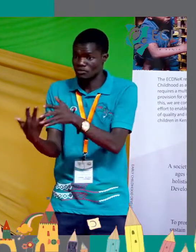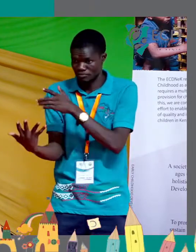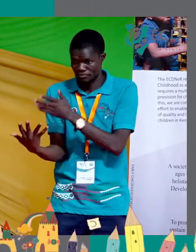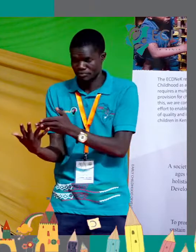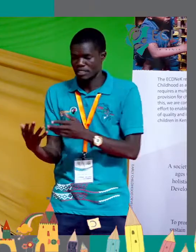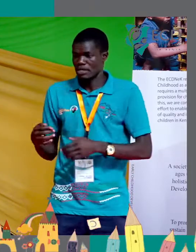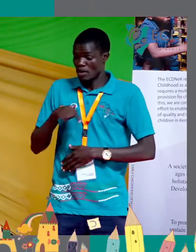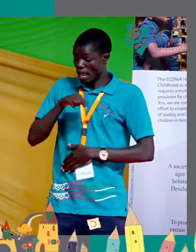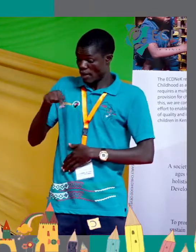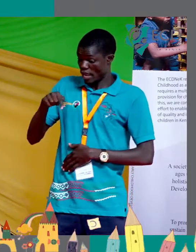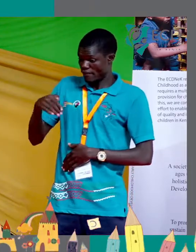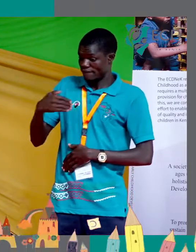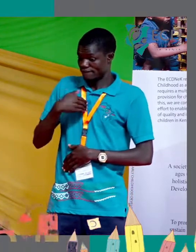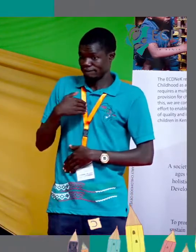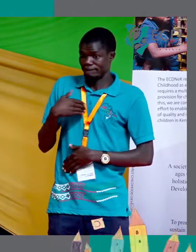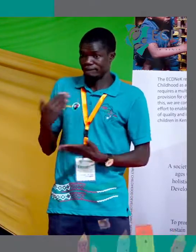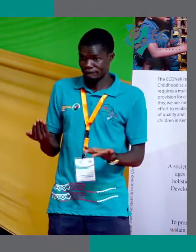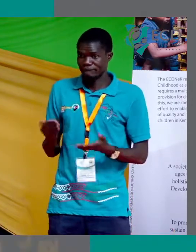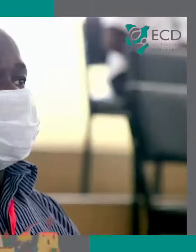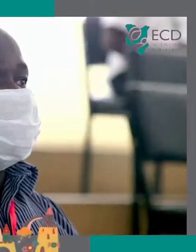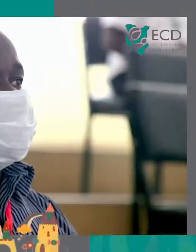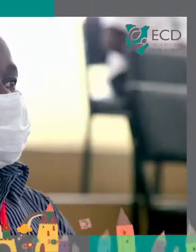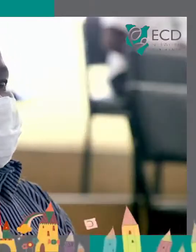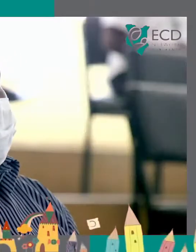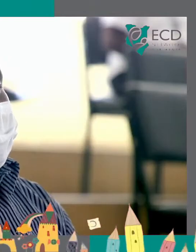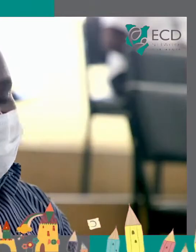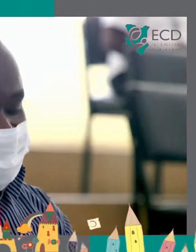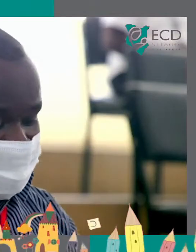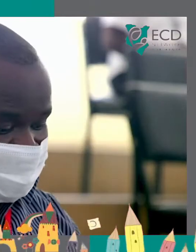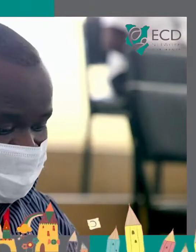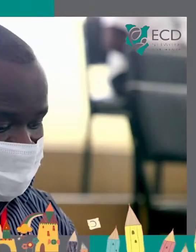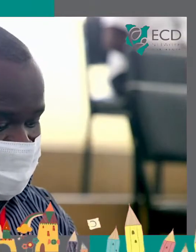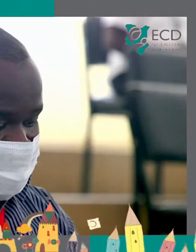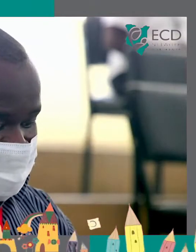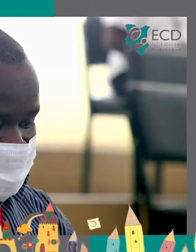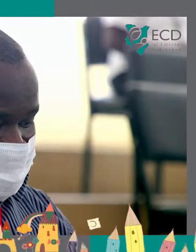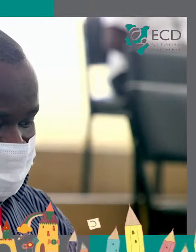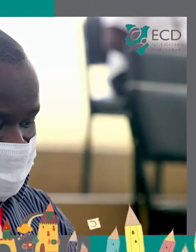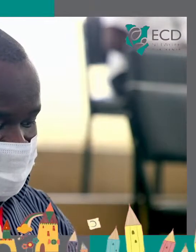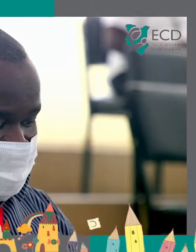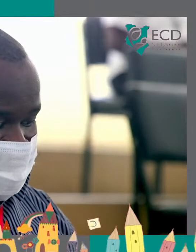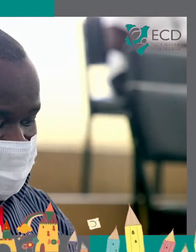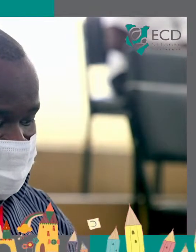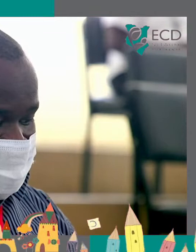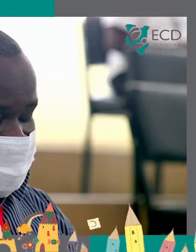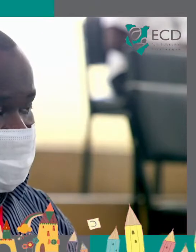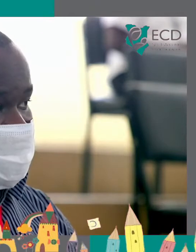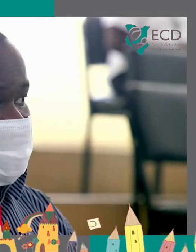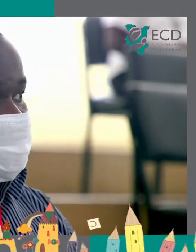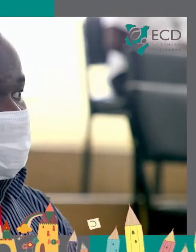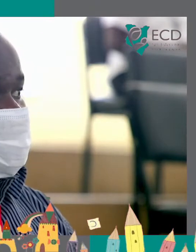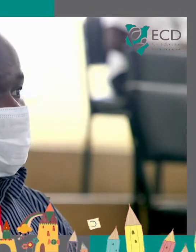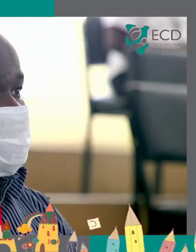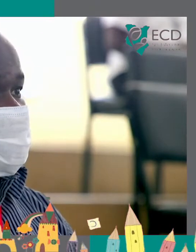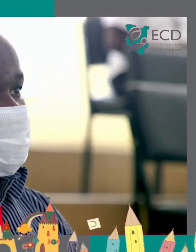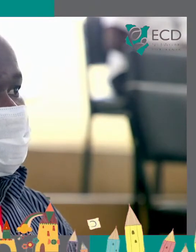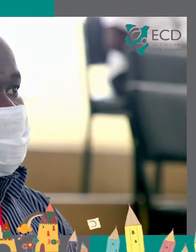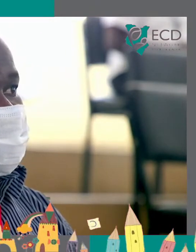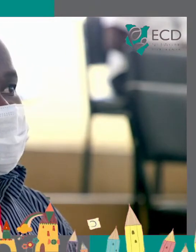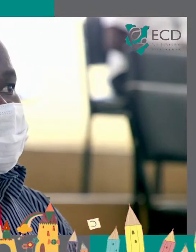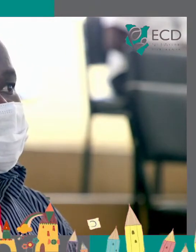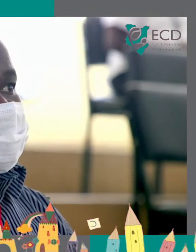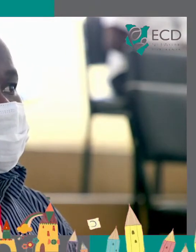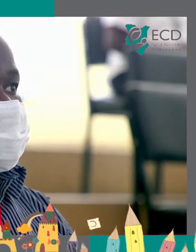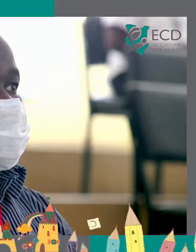We have different categories of children, just to give you a brief background in prisons.